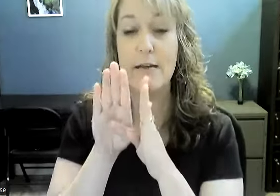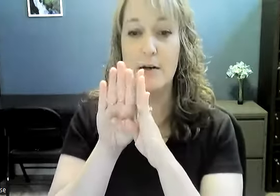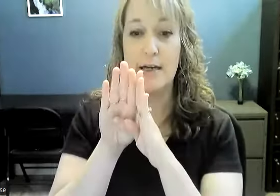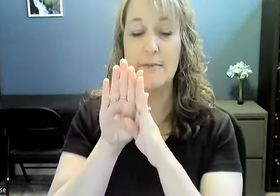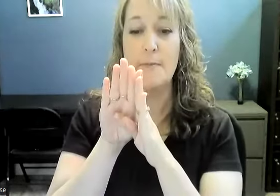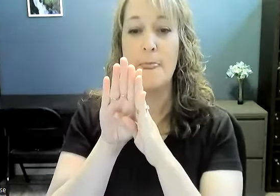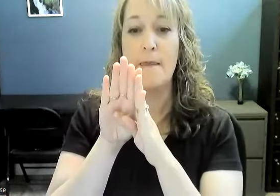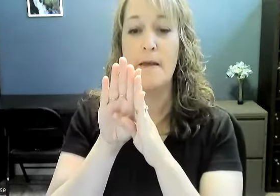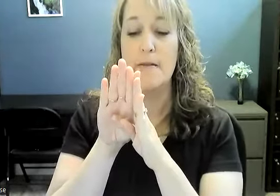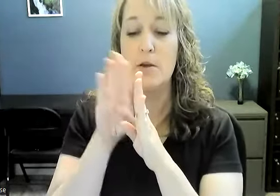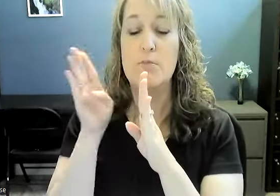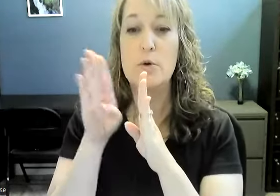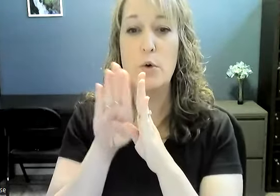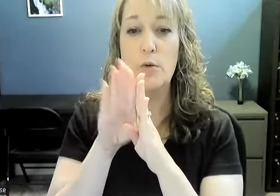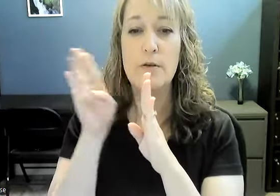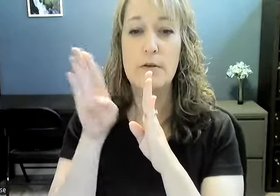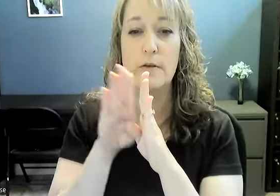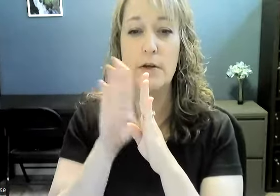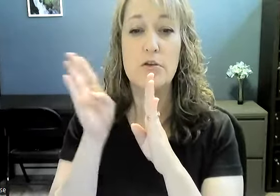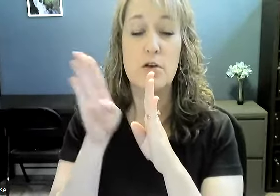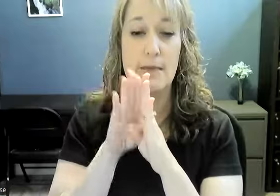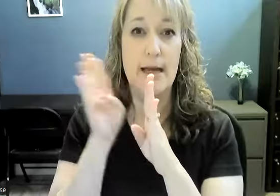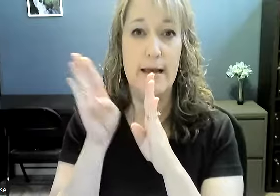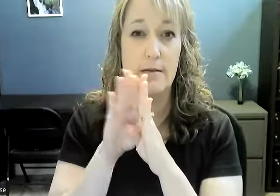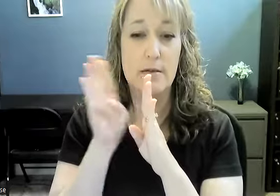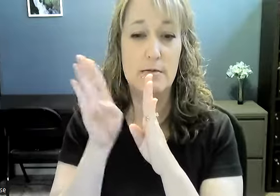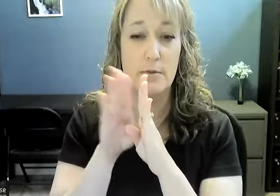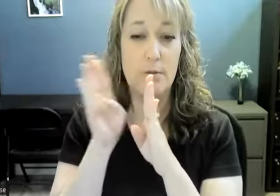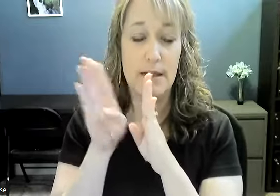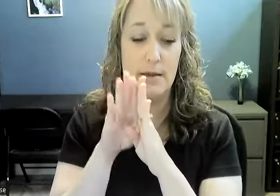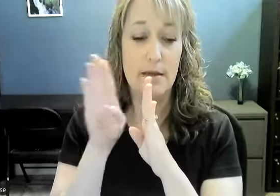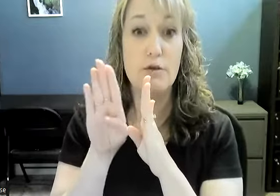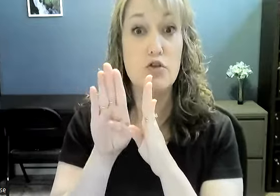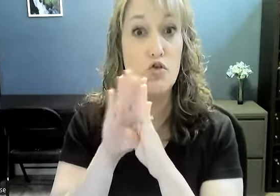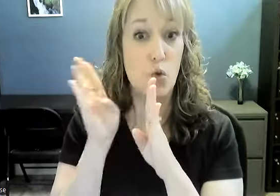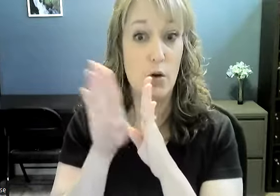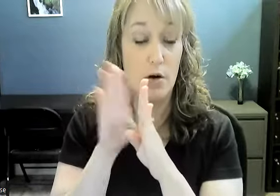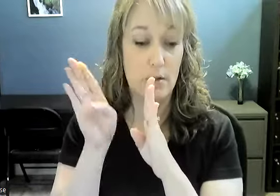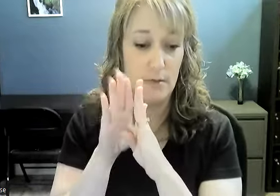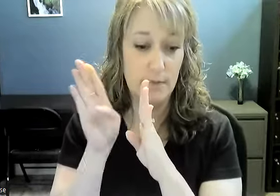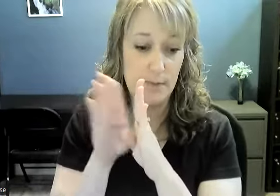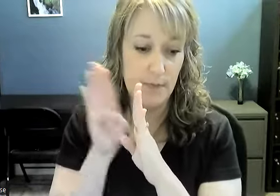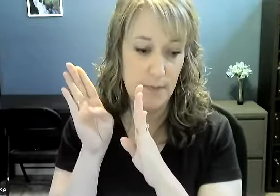Okay. And then you move your dominant hand repeatedly. Door.